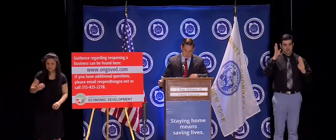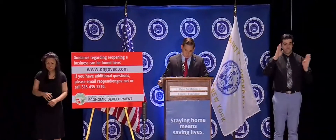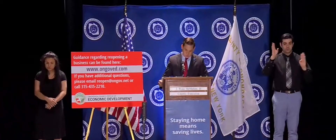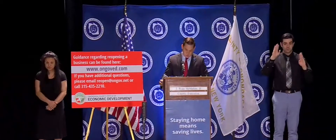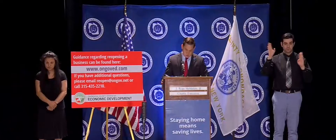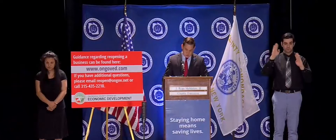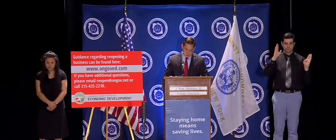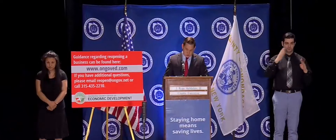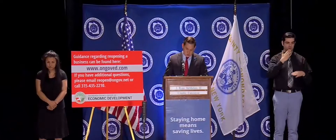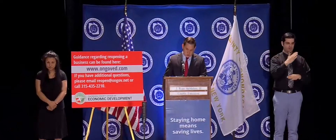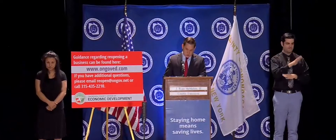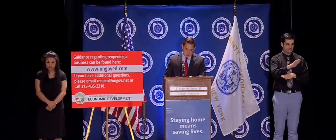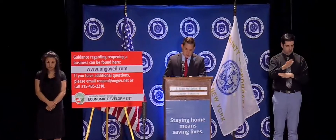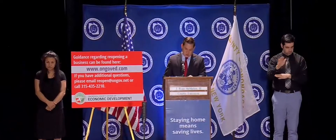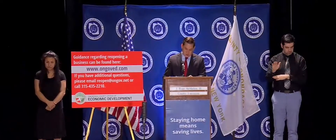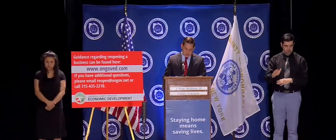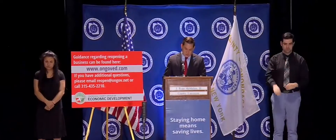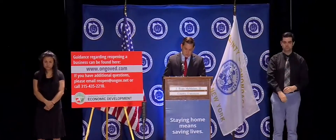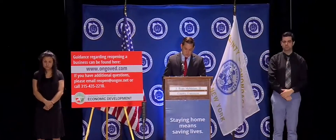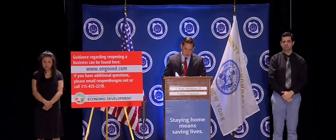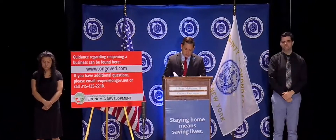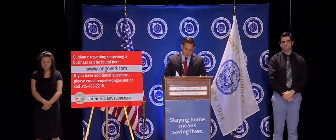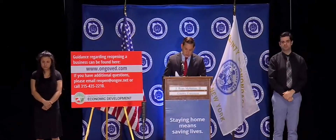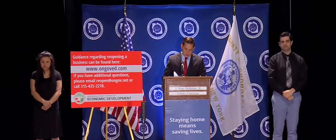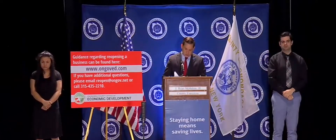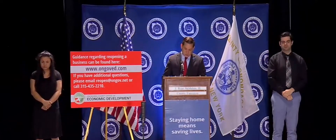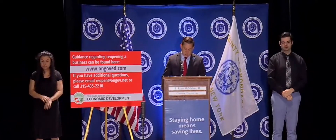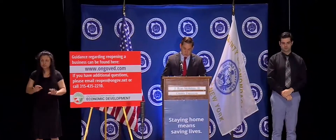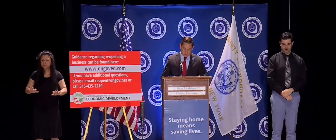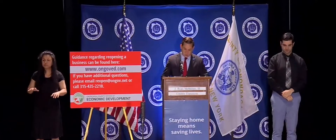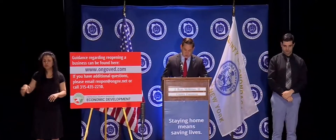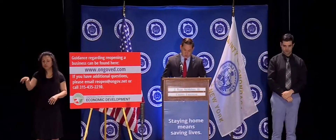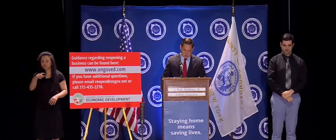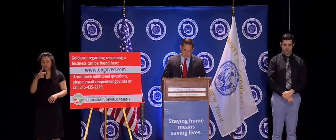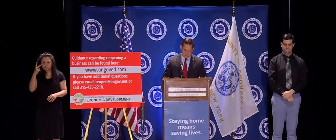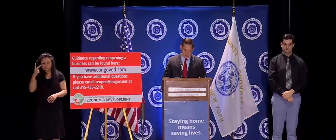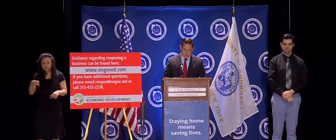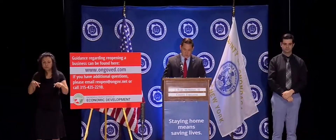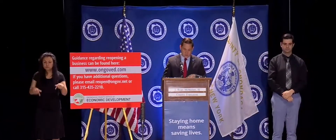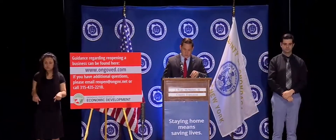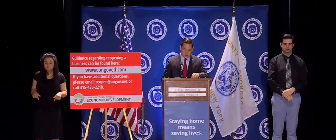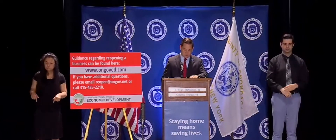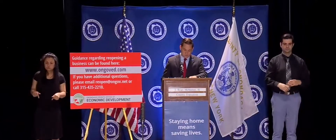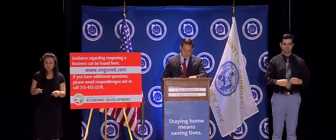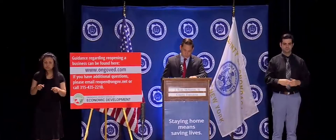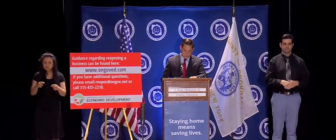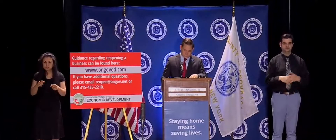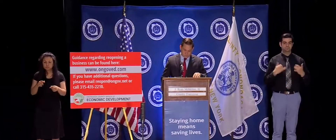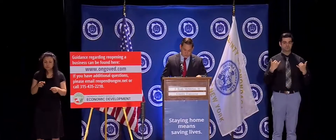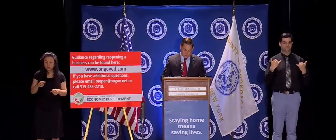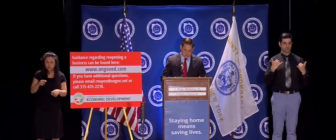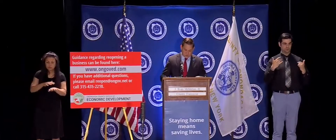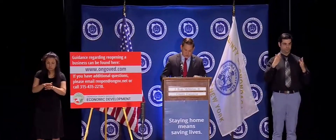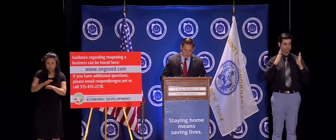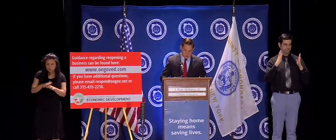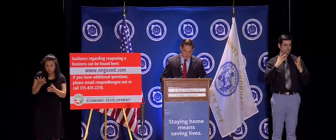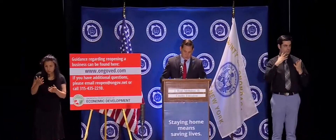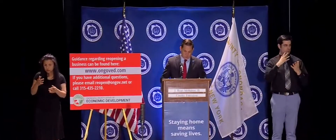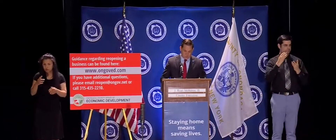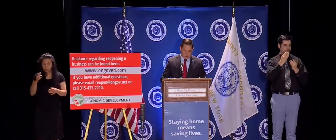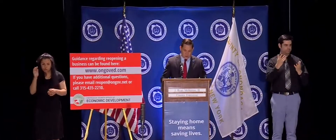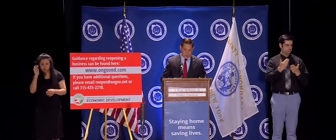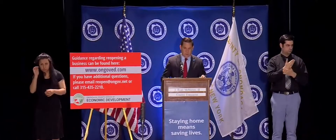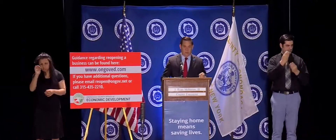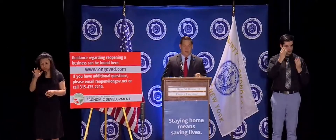Good afternoon. Thank you for being here. As we go through our update, we have some information to go